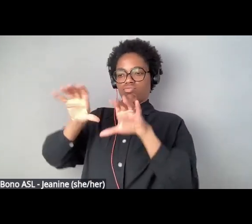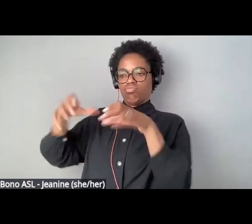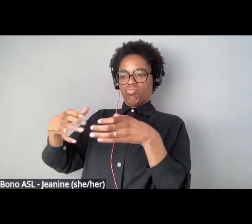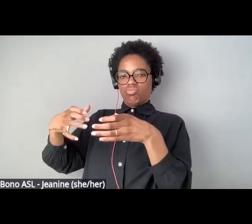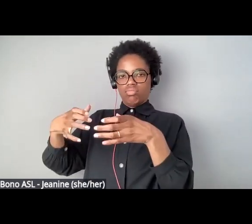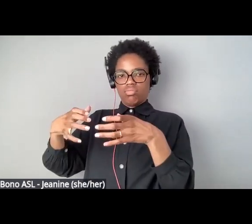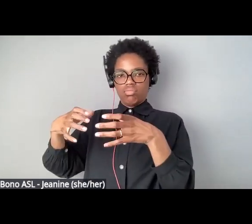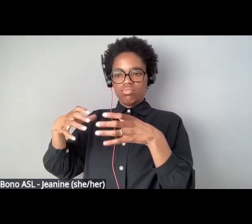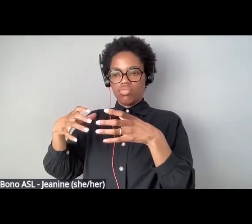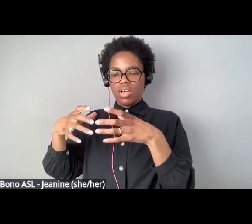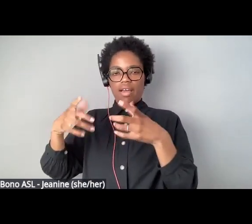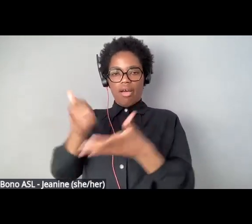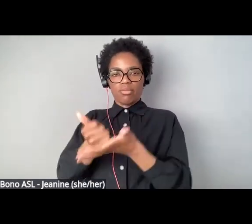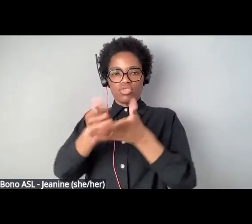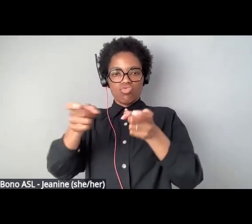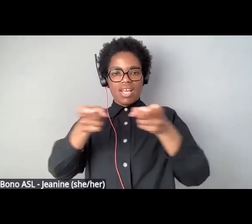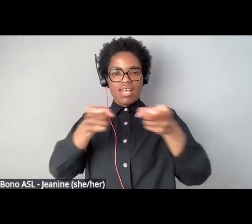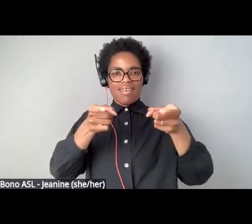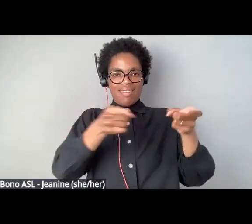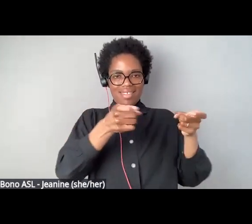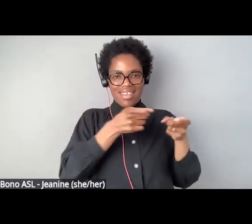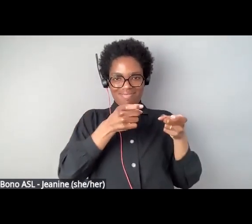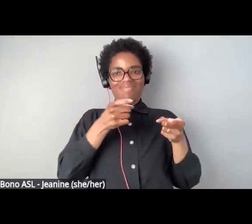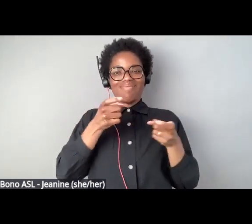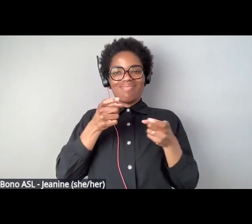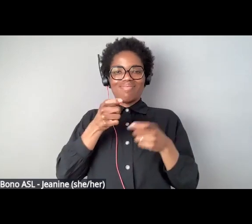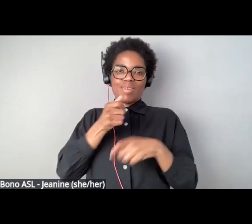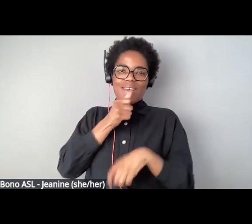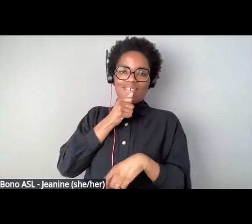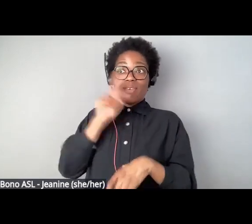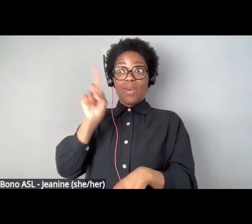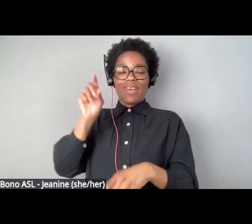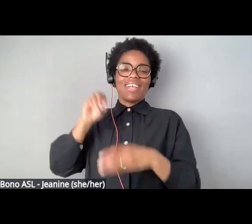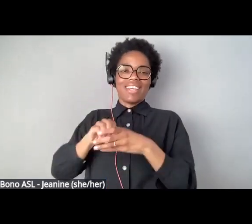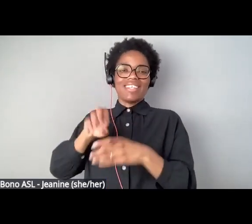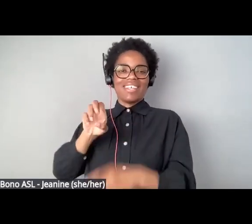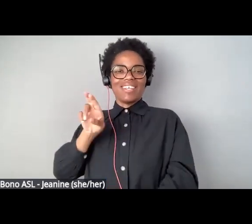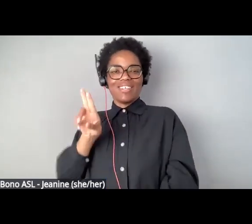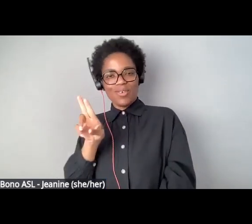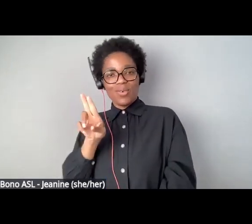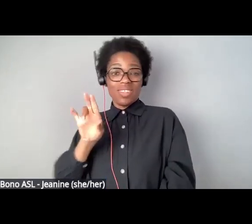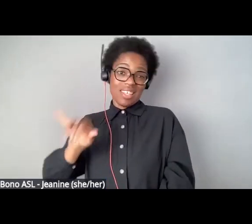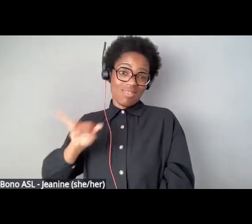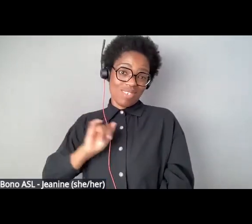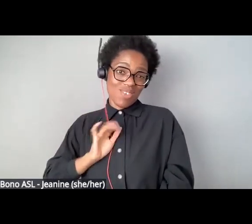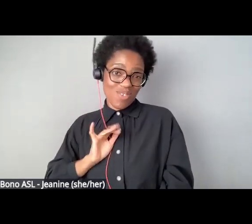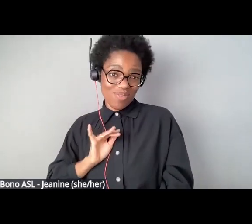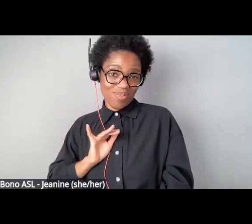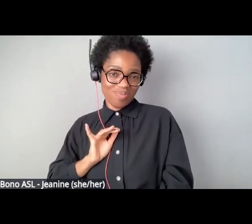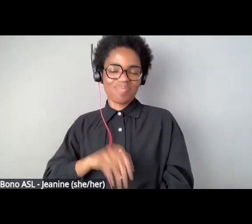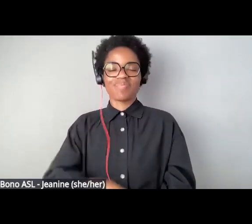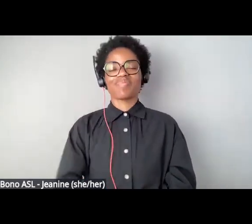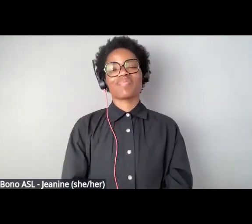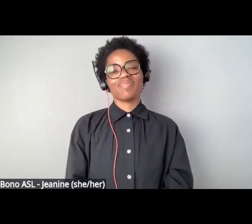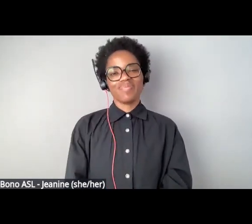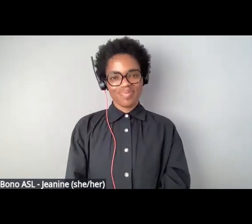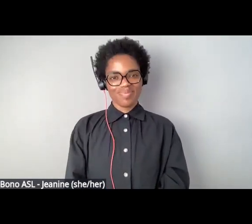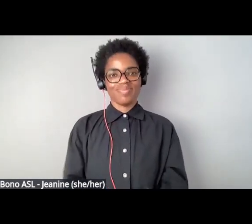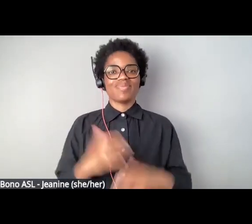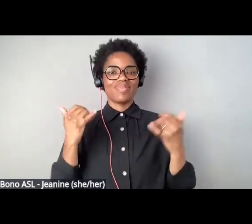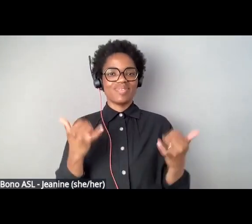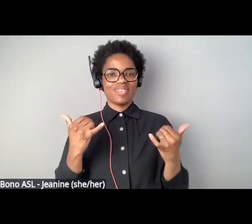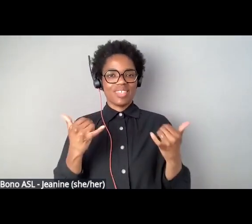still prioritized in the EU, which is neat. So we are here to talk about, again, the